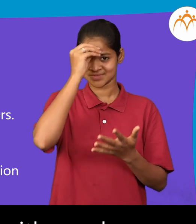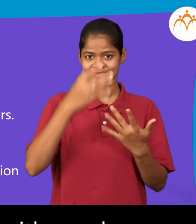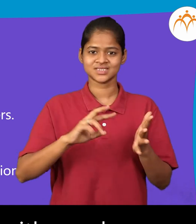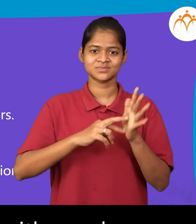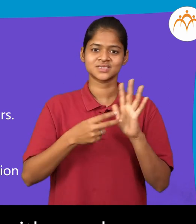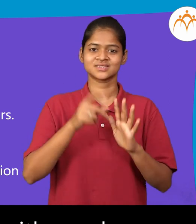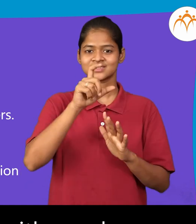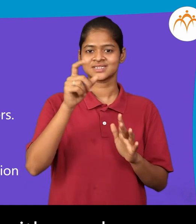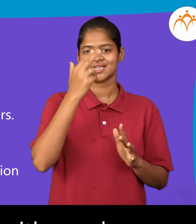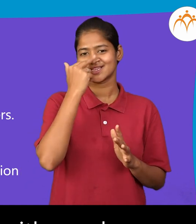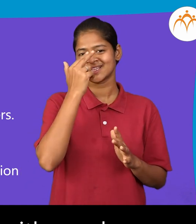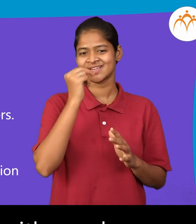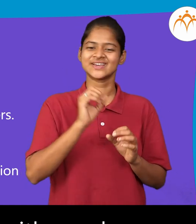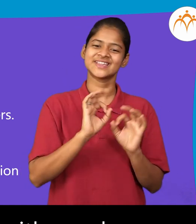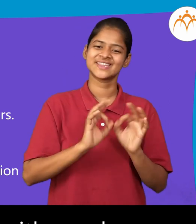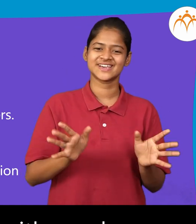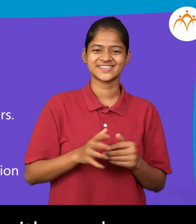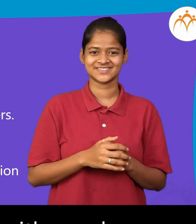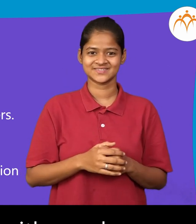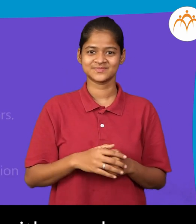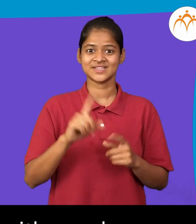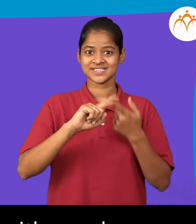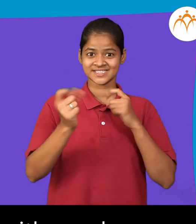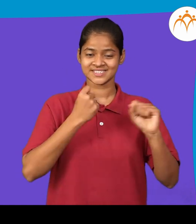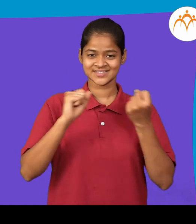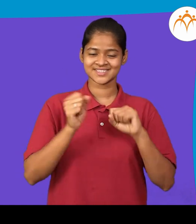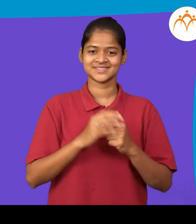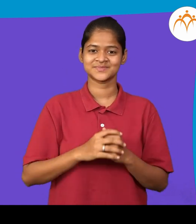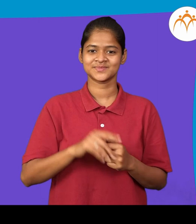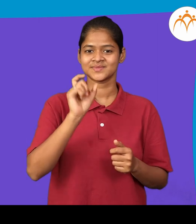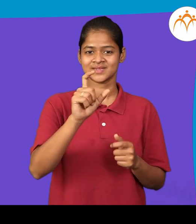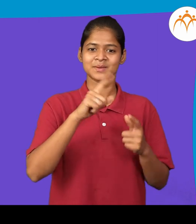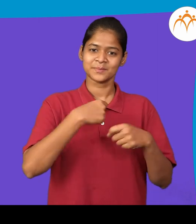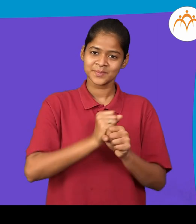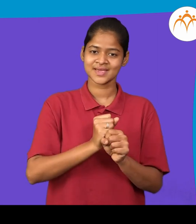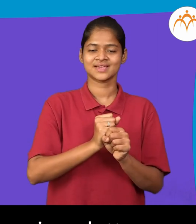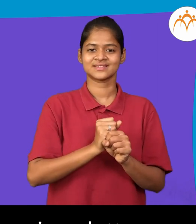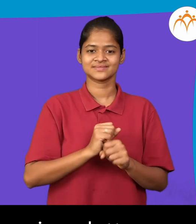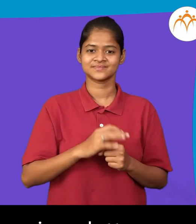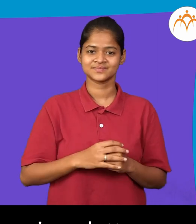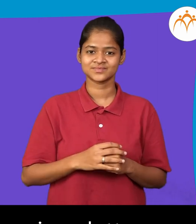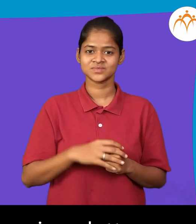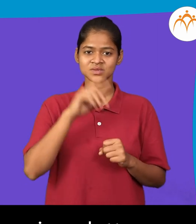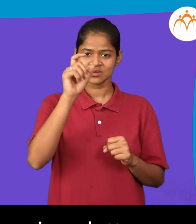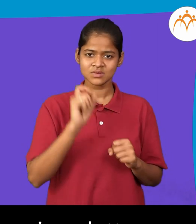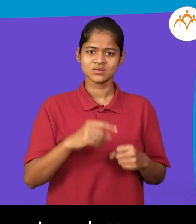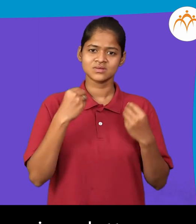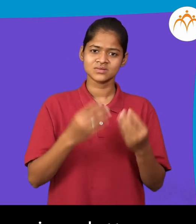we learnt fun with words. Exercise. Make words from the